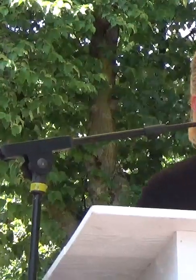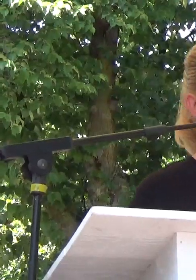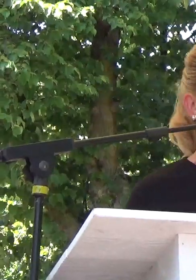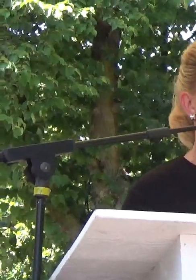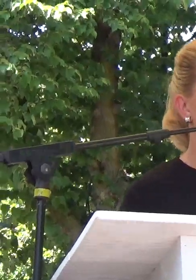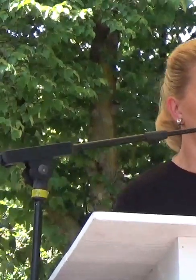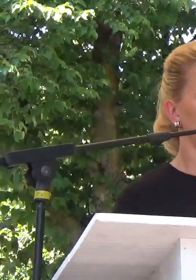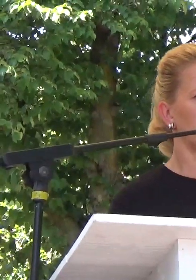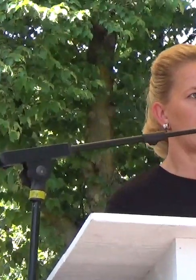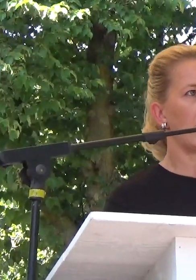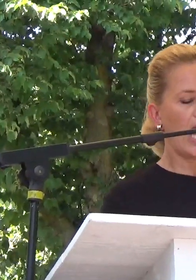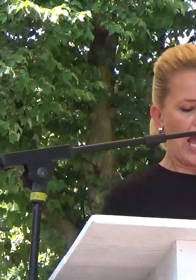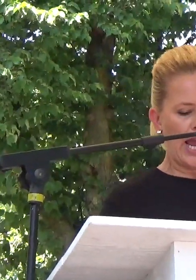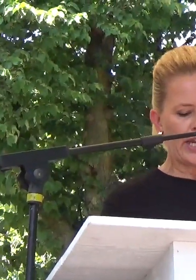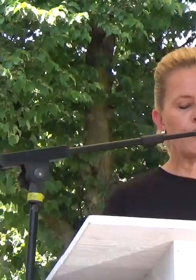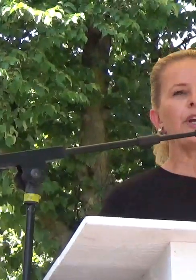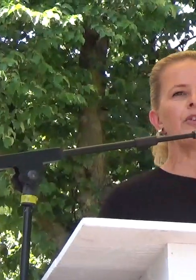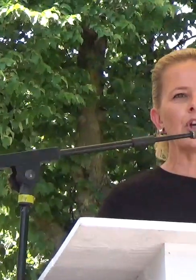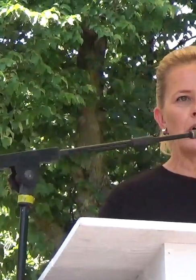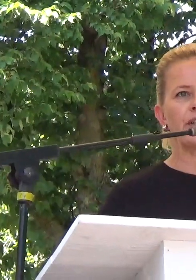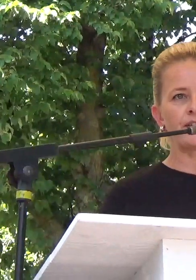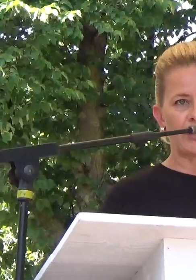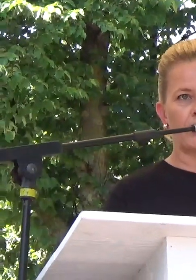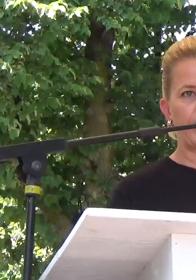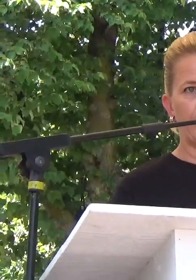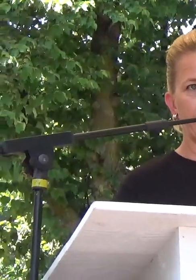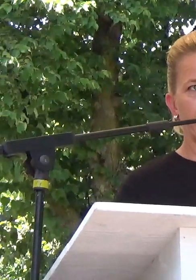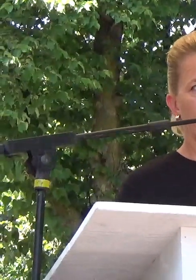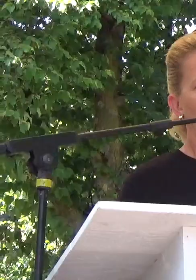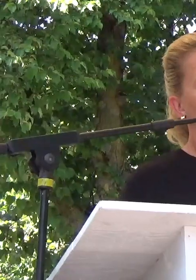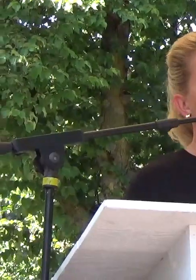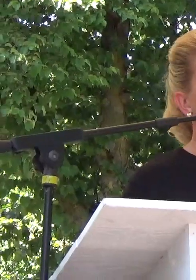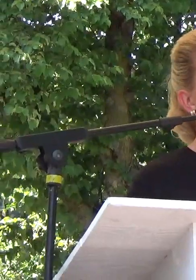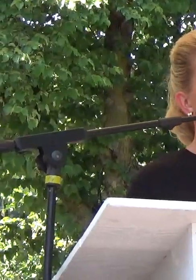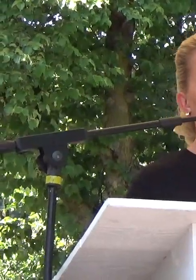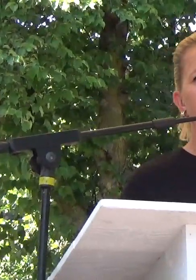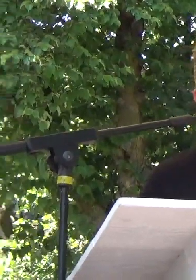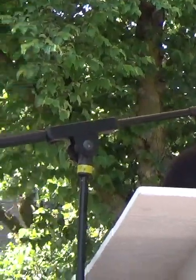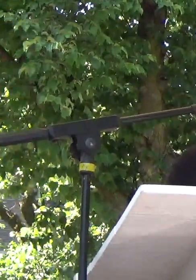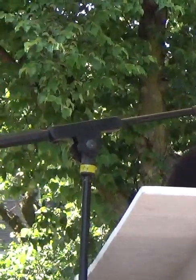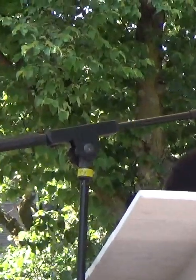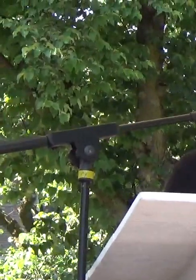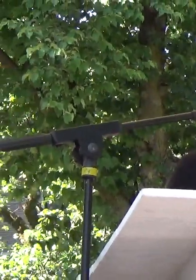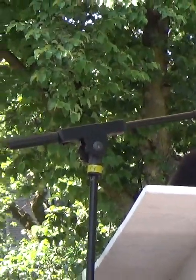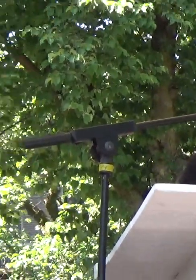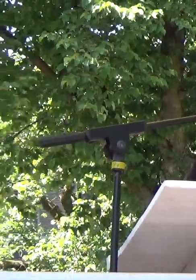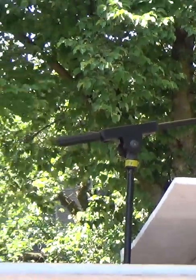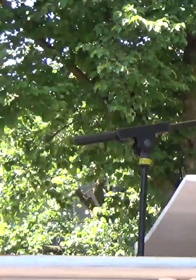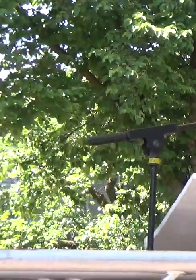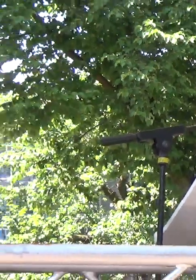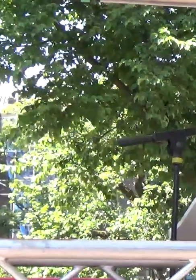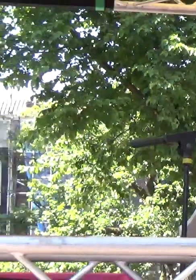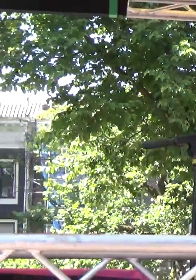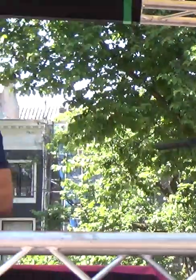halfway. And if we don't accelerate our efforts to end AIDS, we might